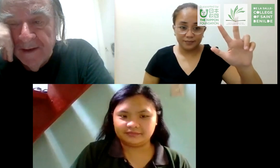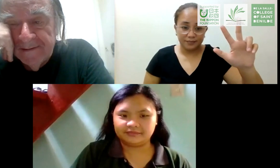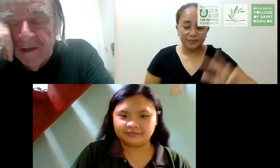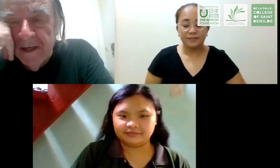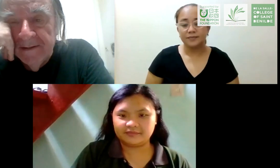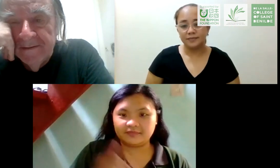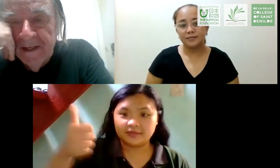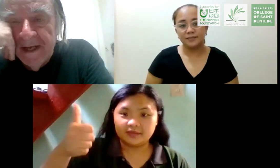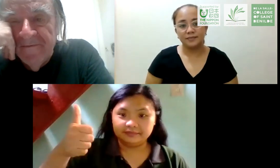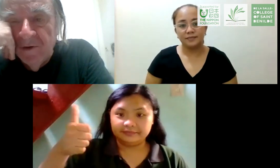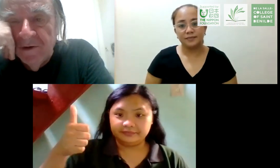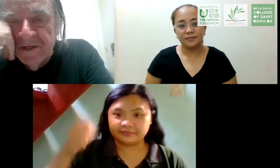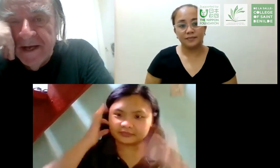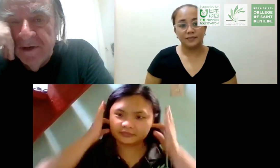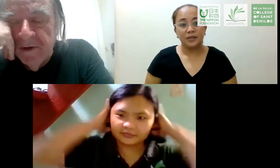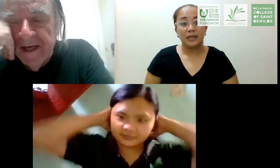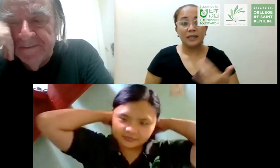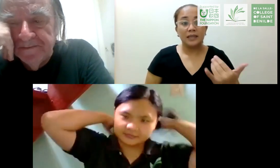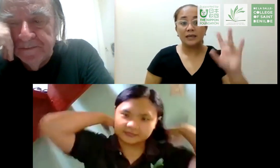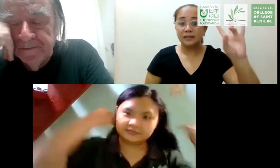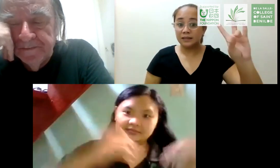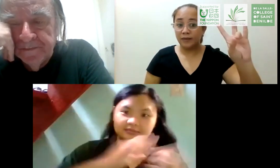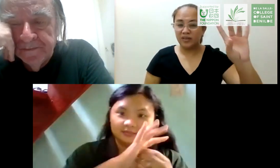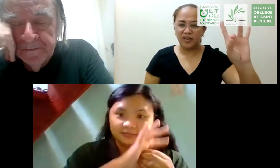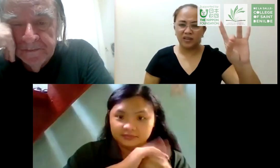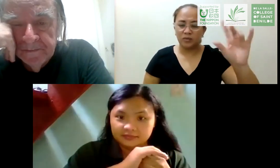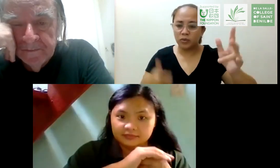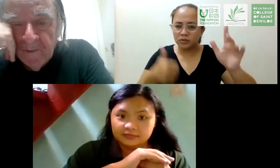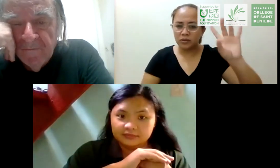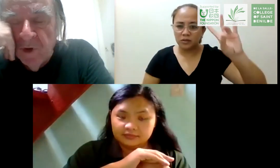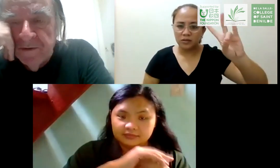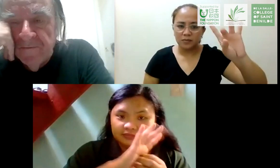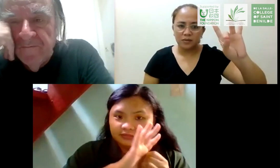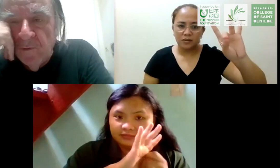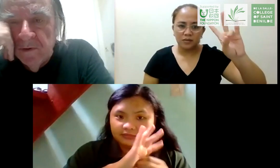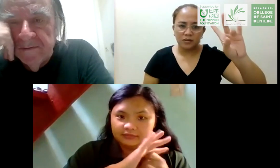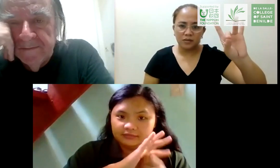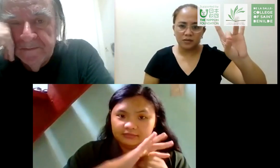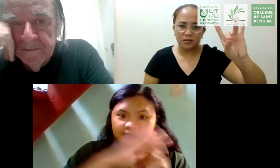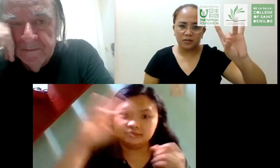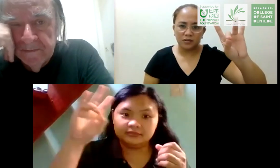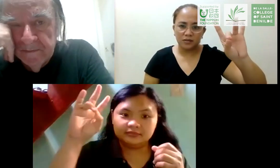Yes. Okay. Okay, and now vote on 7 or 8. Kyla's saying I'm First, good with Eddie.